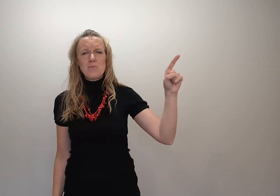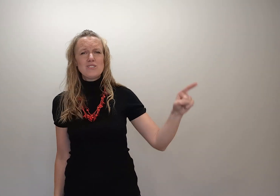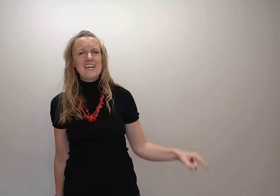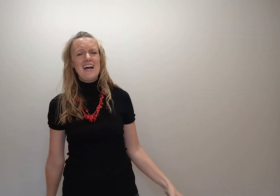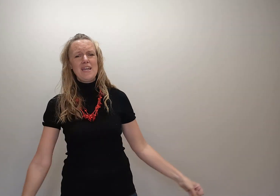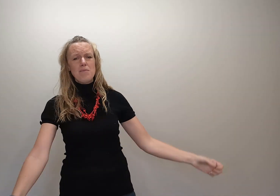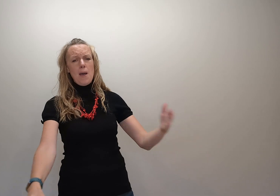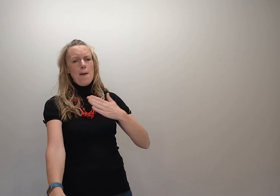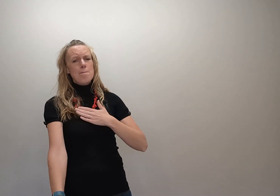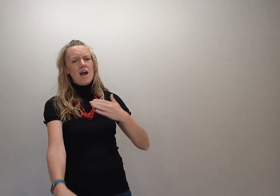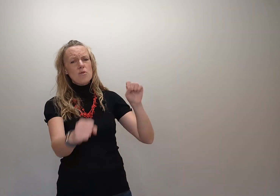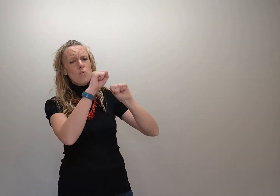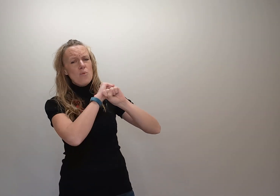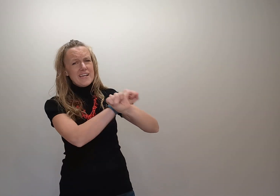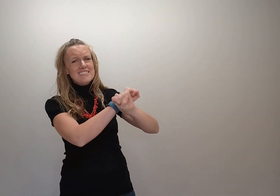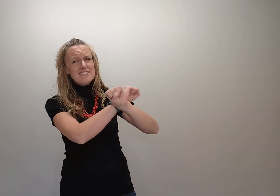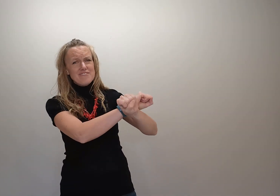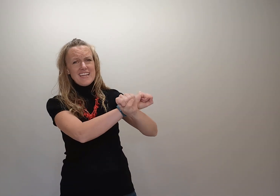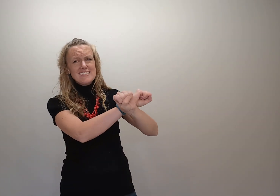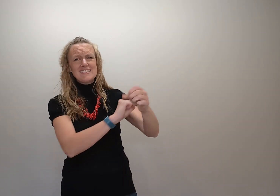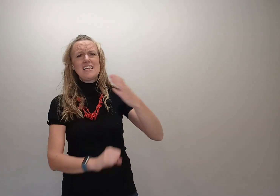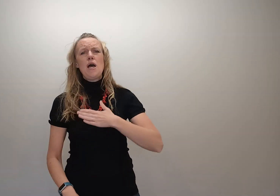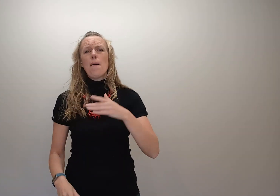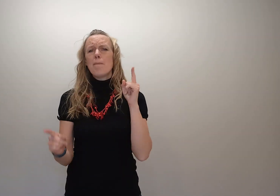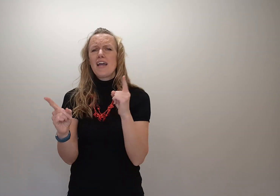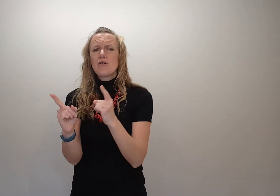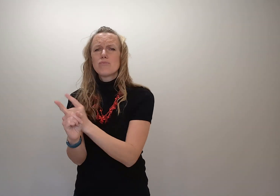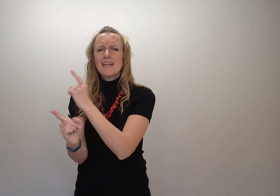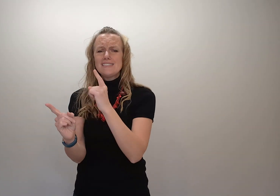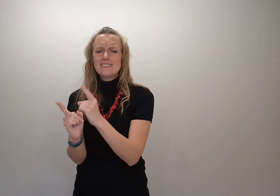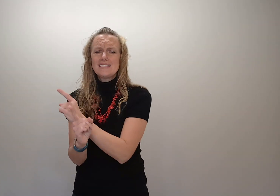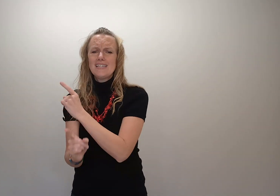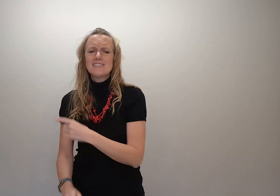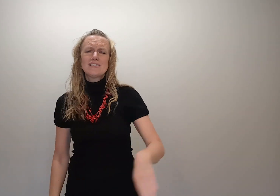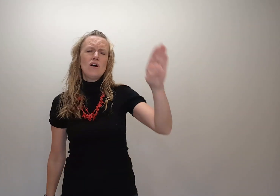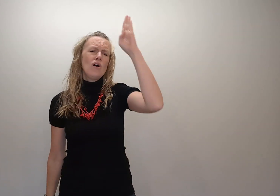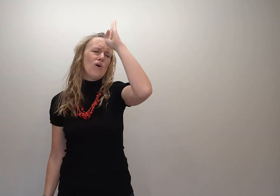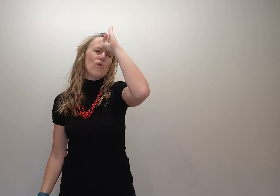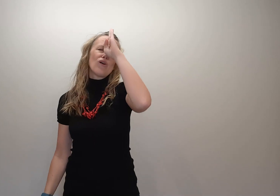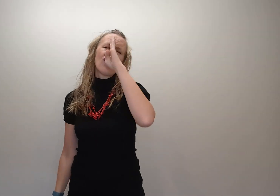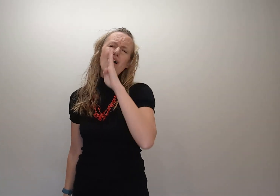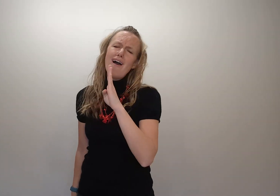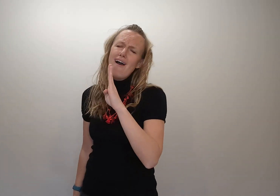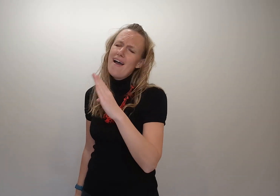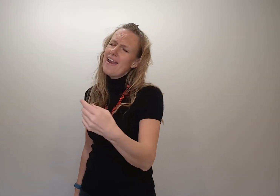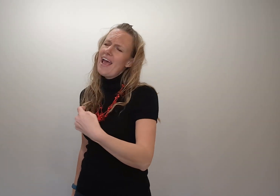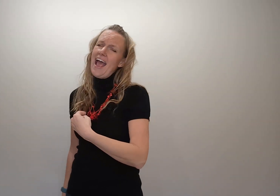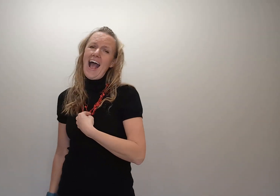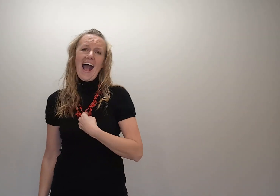more time. My one defense, my righteousness. Oh God,